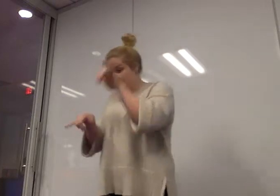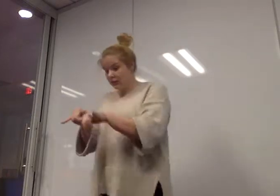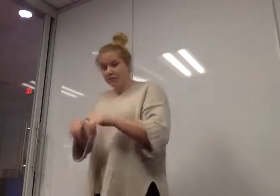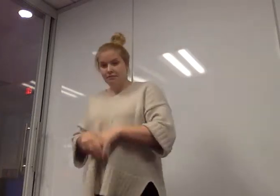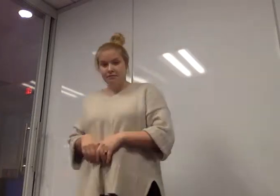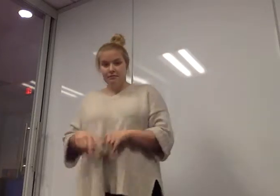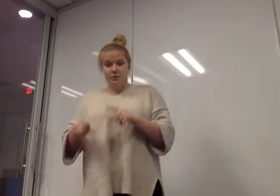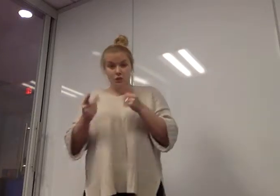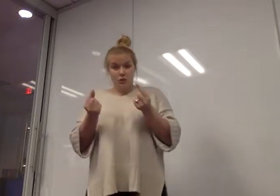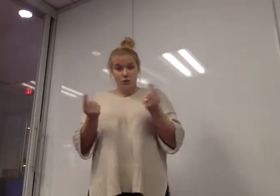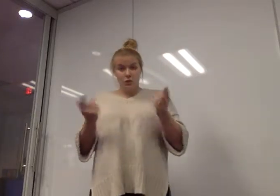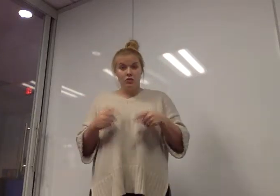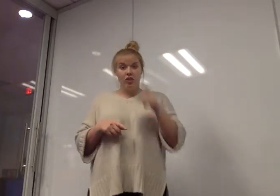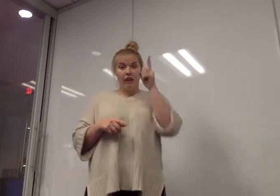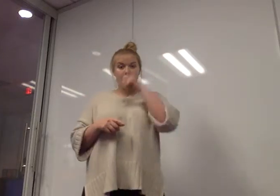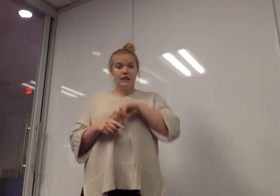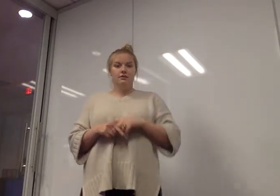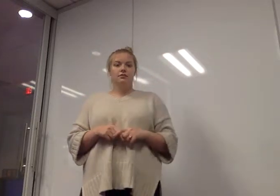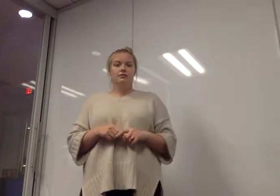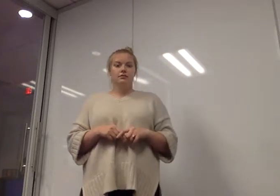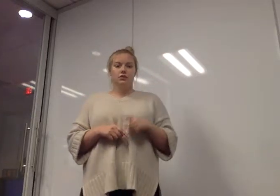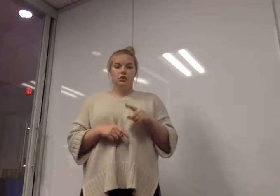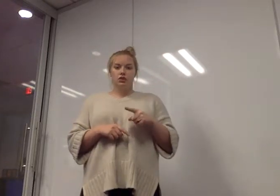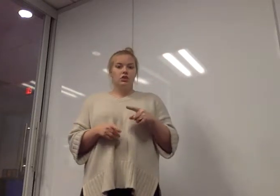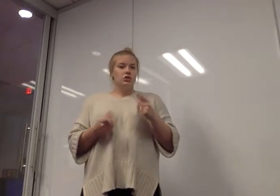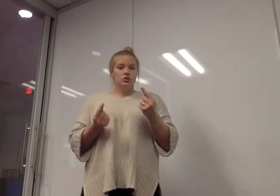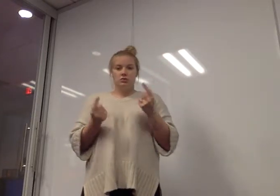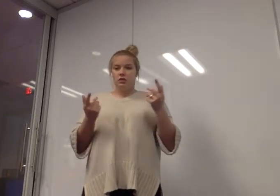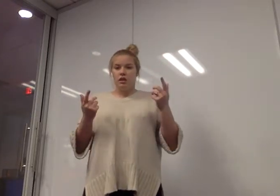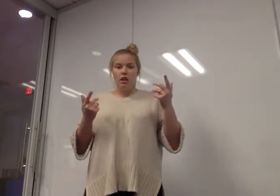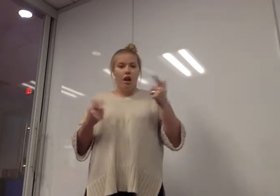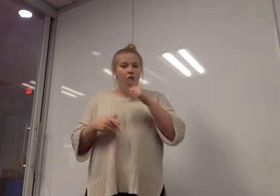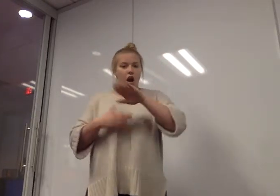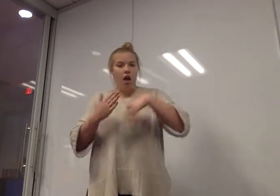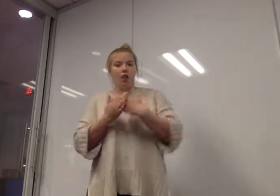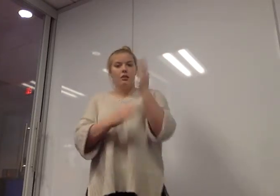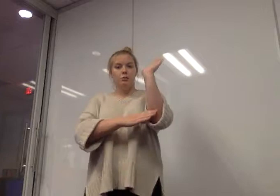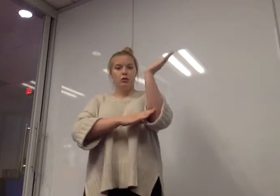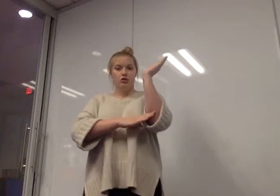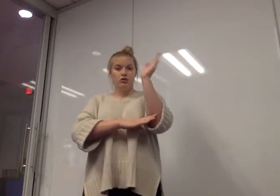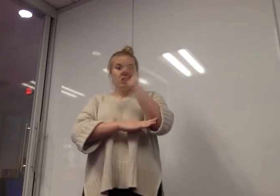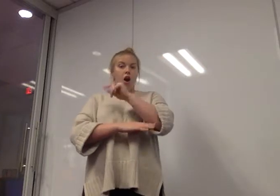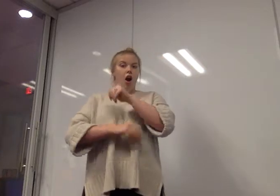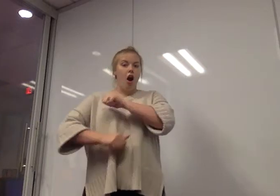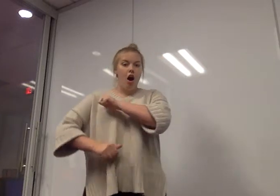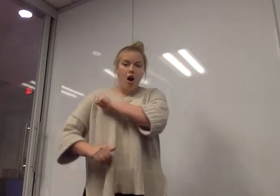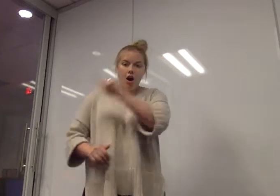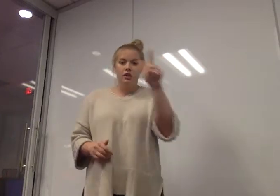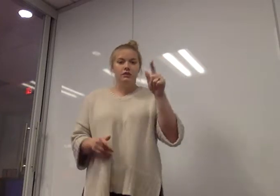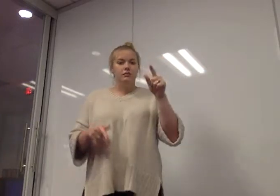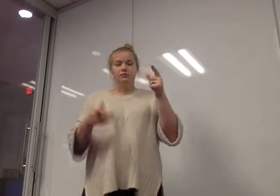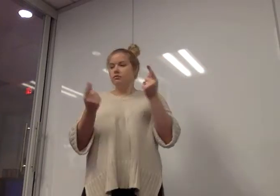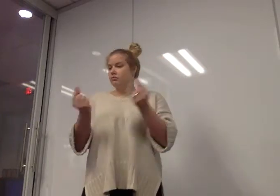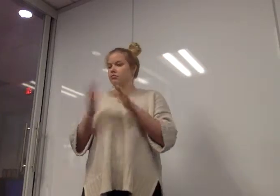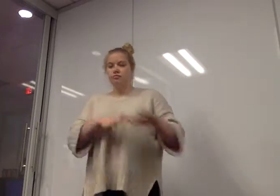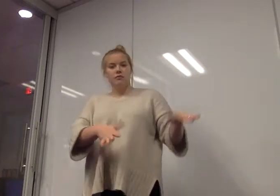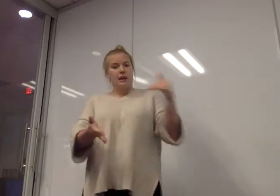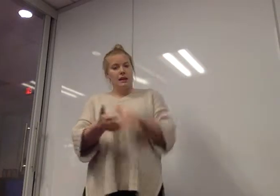to do. You're going to fake it. You're going to do every talk that you ever get asked to do. You're just going to do it and do it and do it, even if